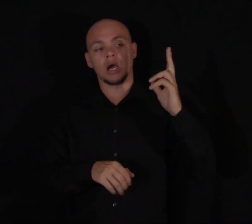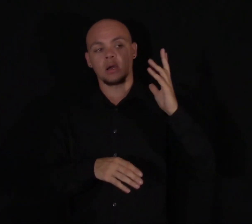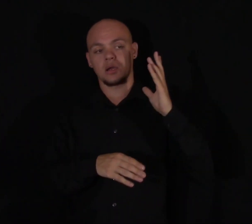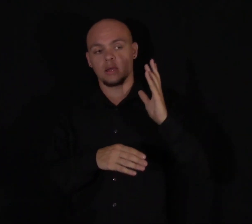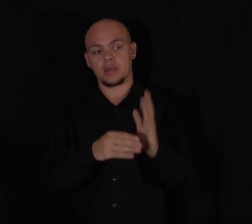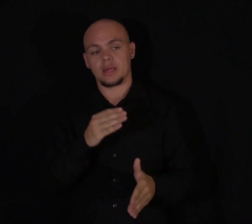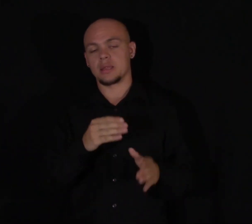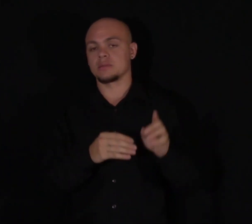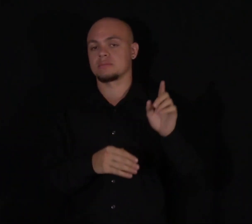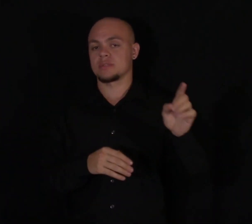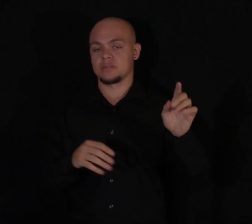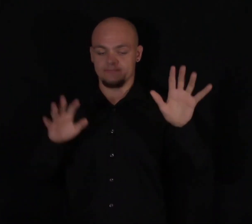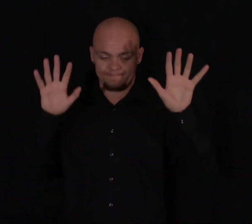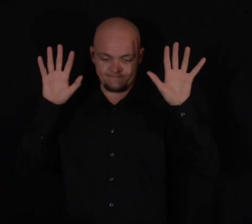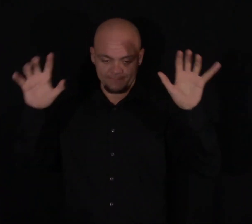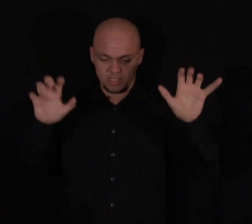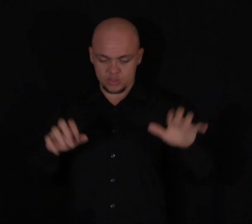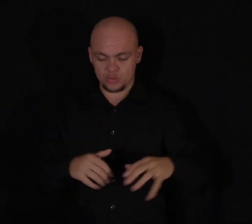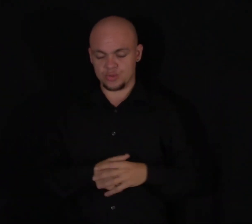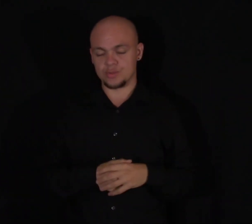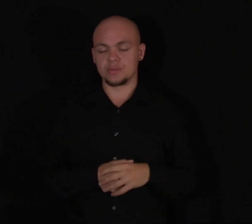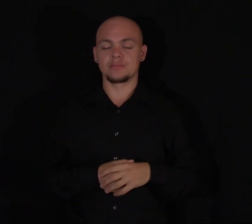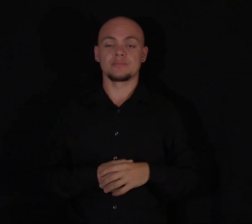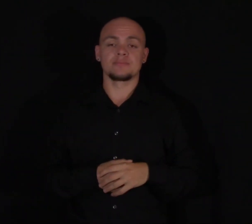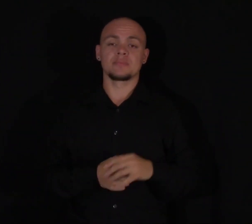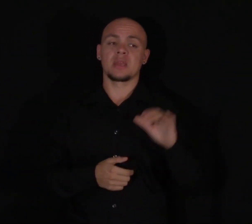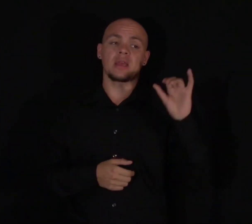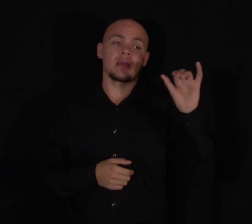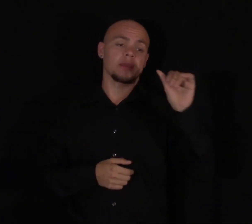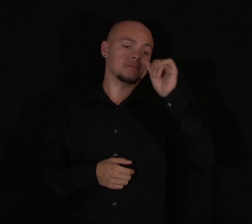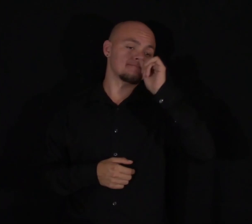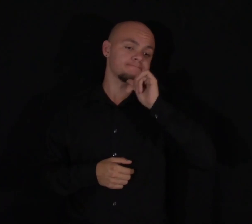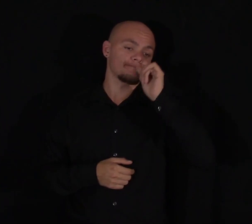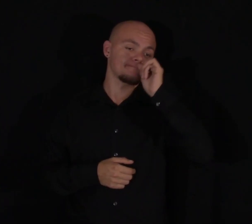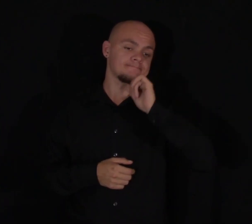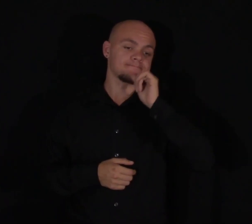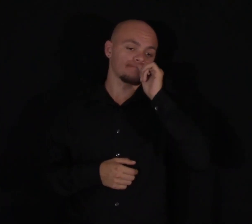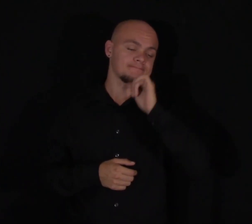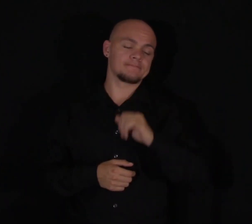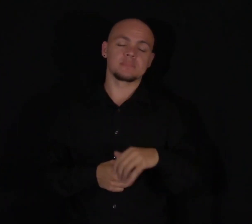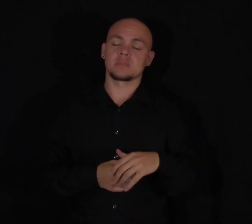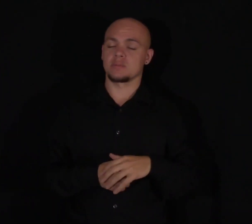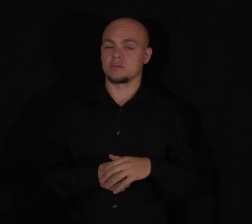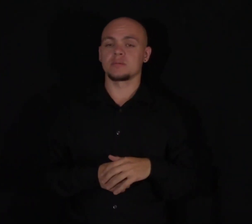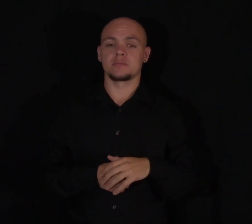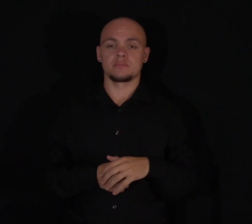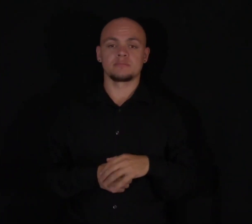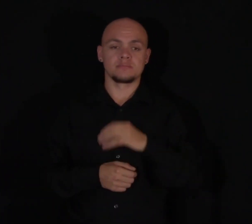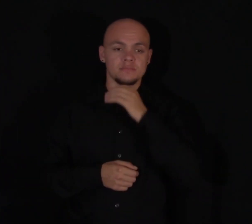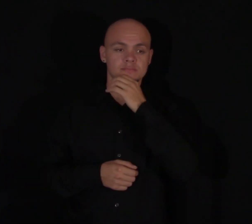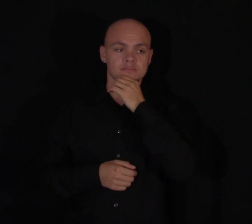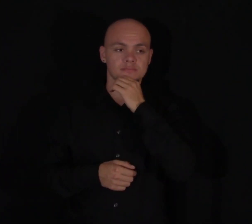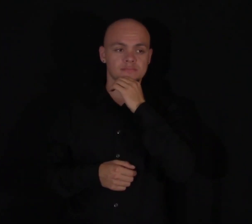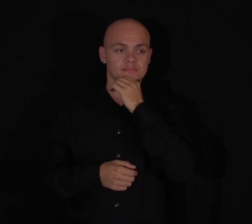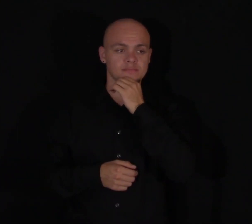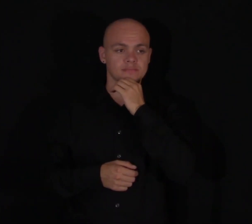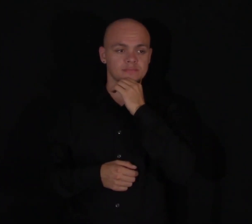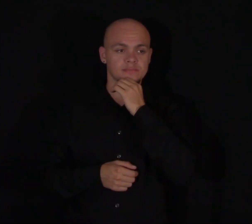of the monstrous image which I had endured with the mockery of a soul still more monstrous. My